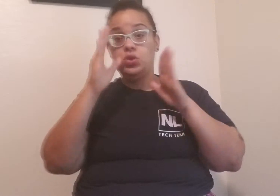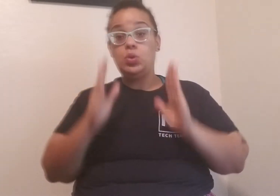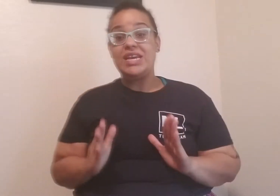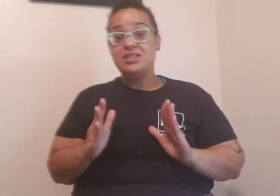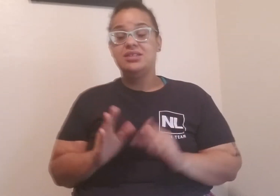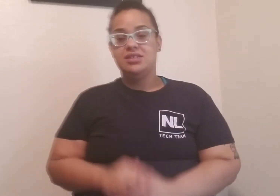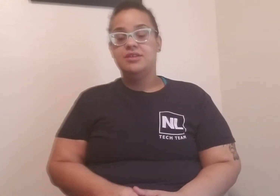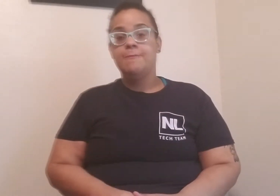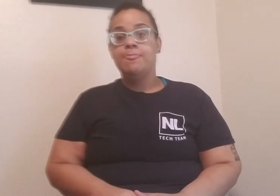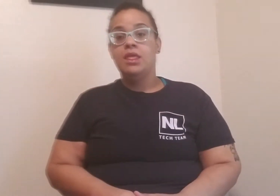student,